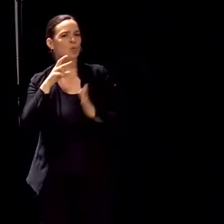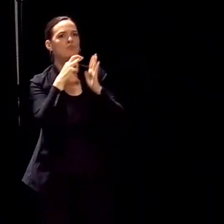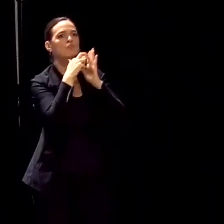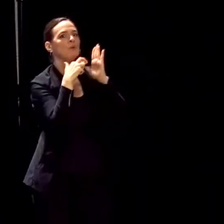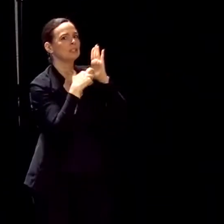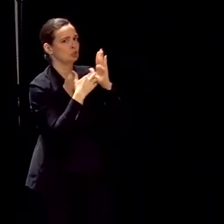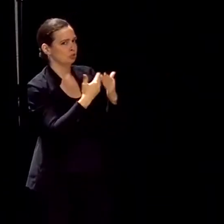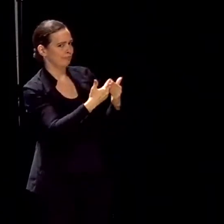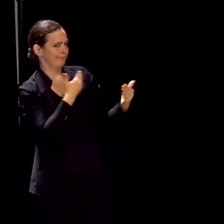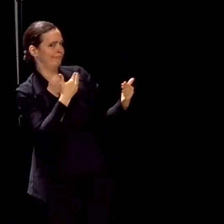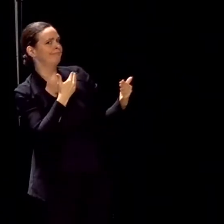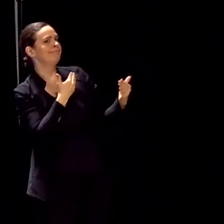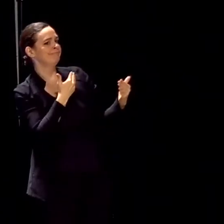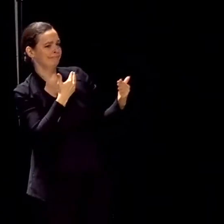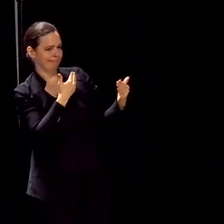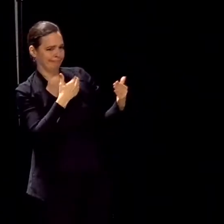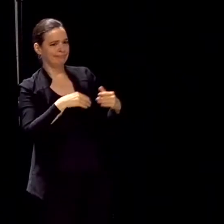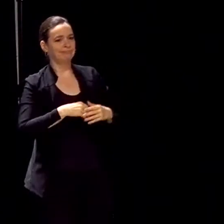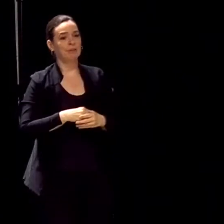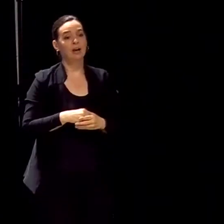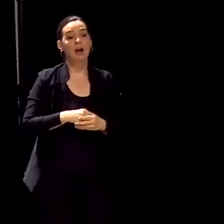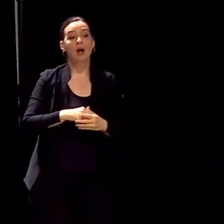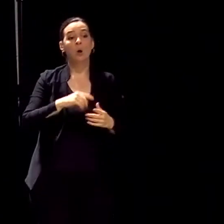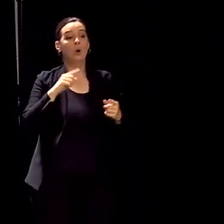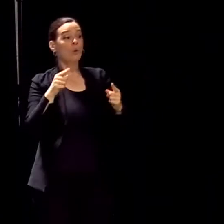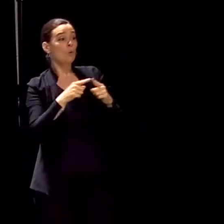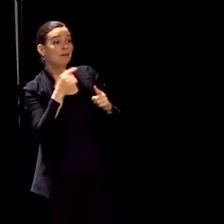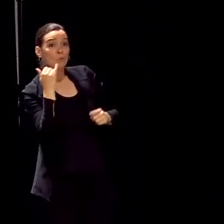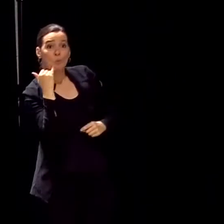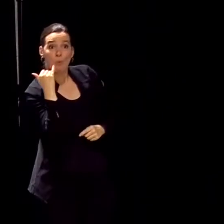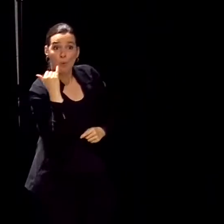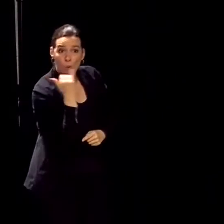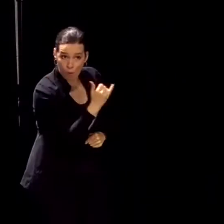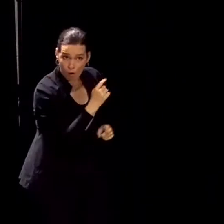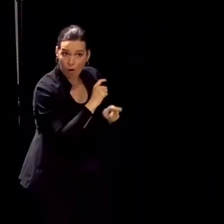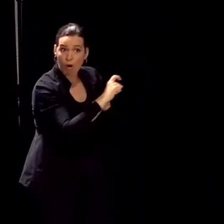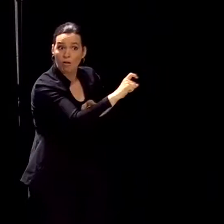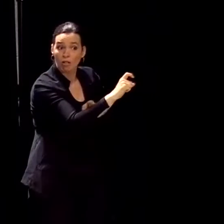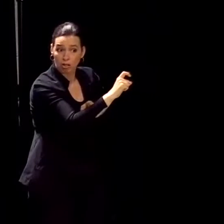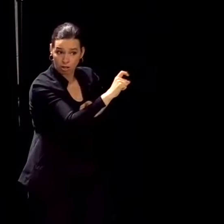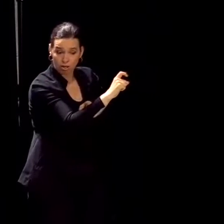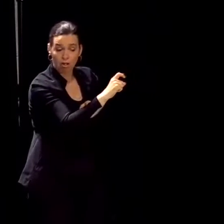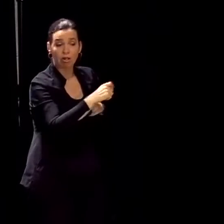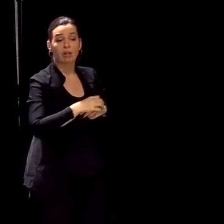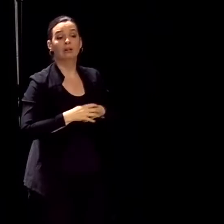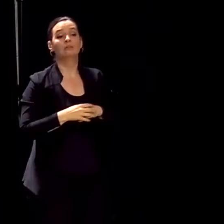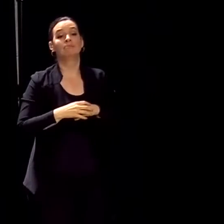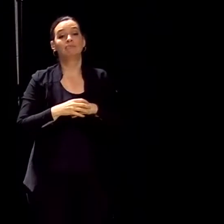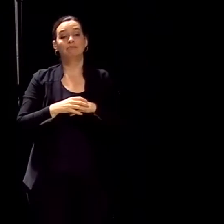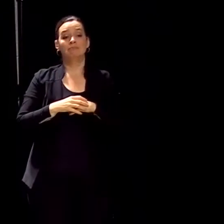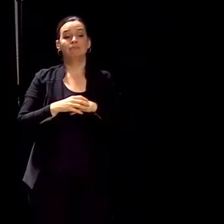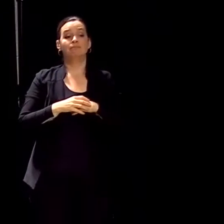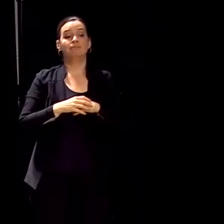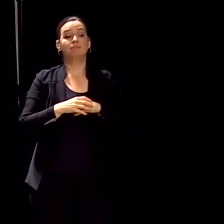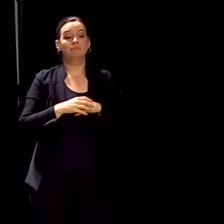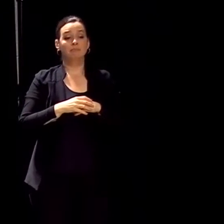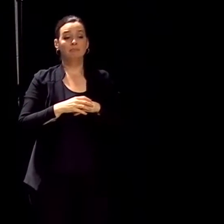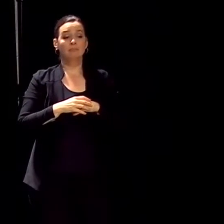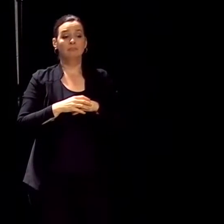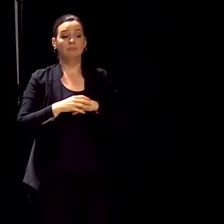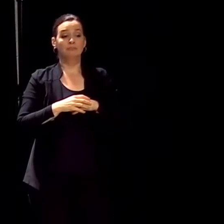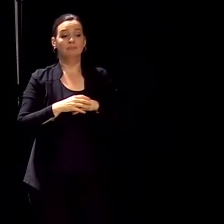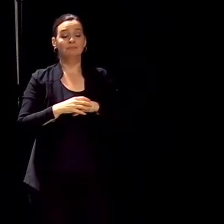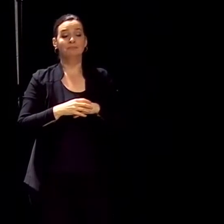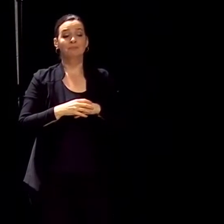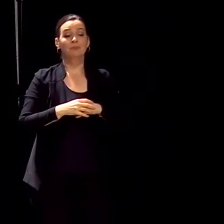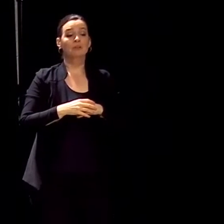For your asymptomatic or symptomatic testing not related to school, you can